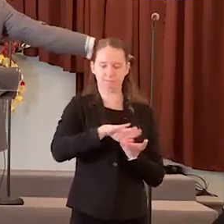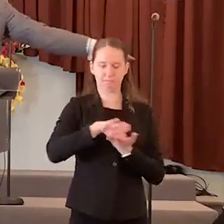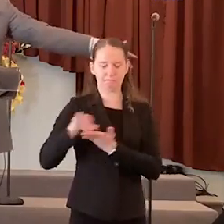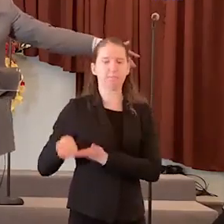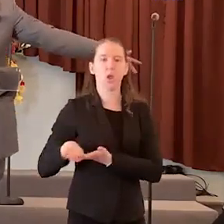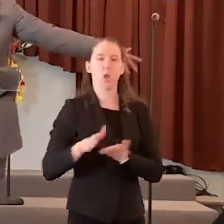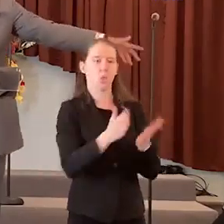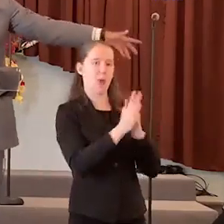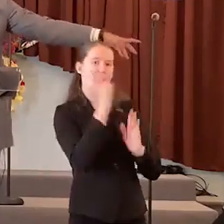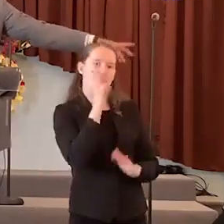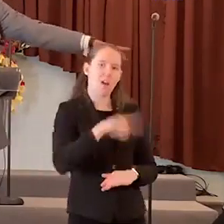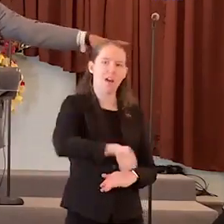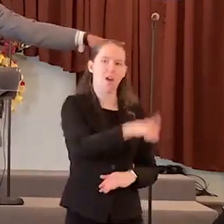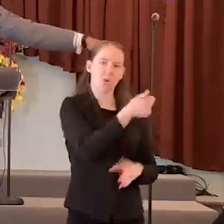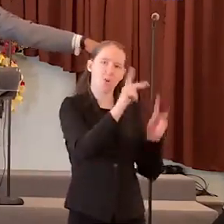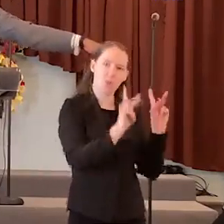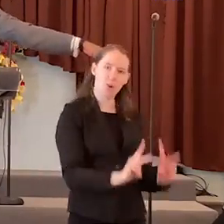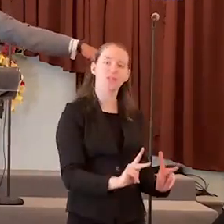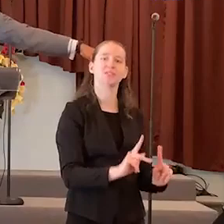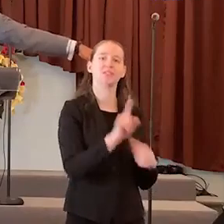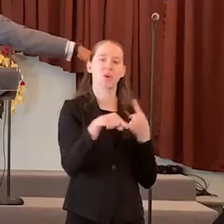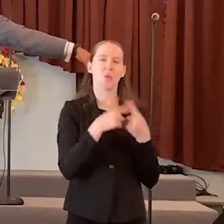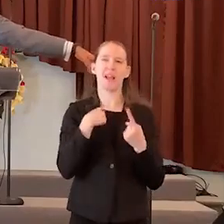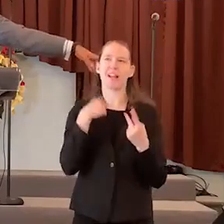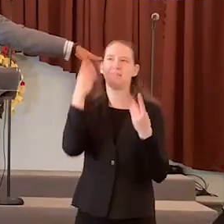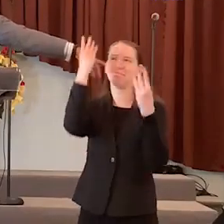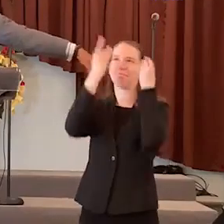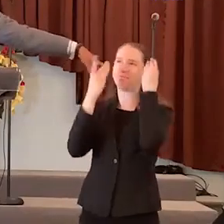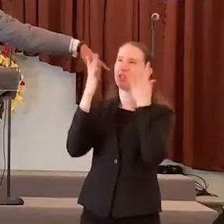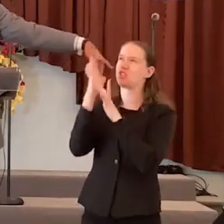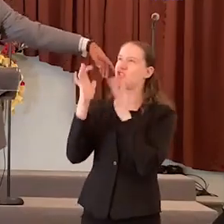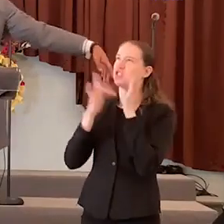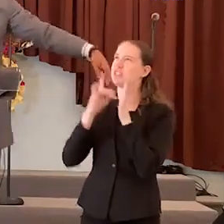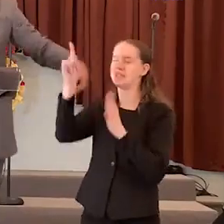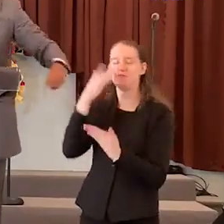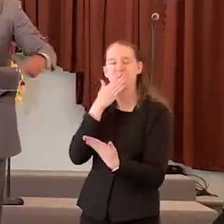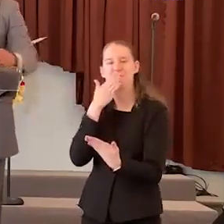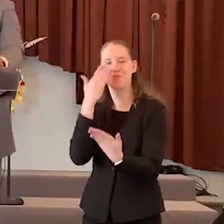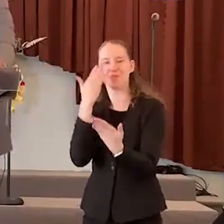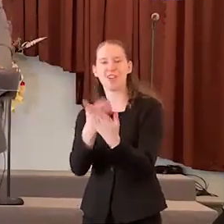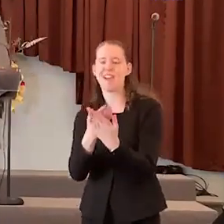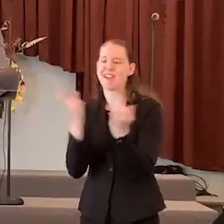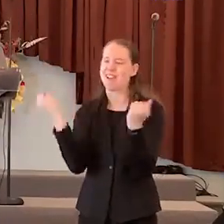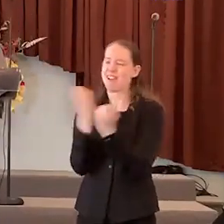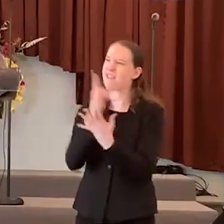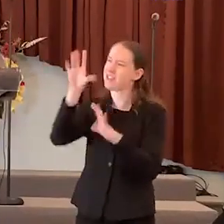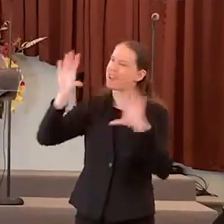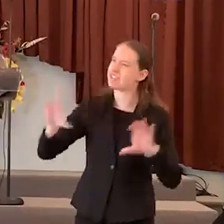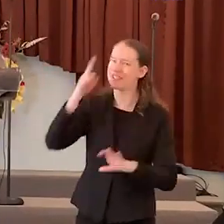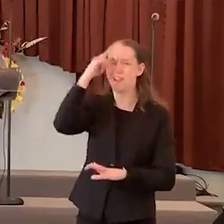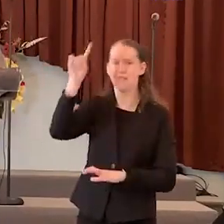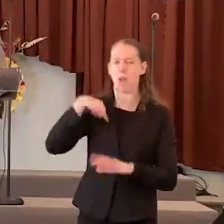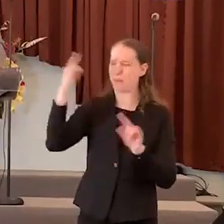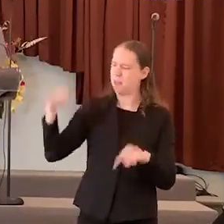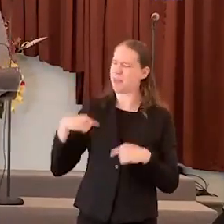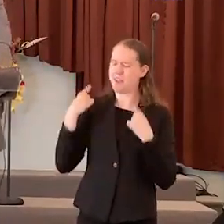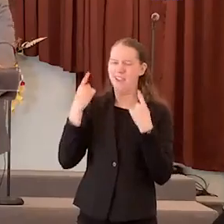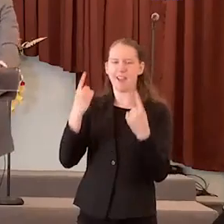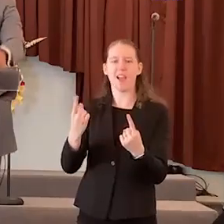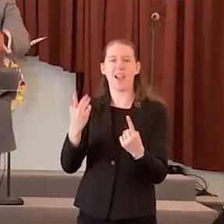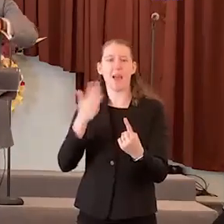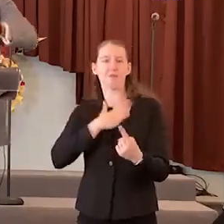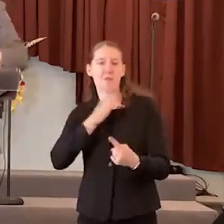for somebody else? Because when I think of the goodness of Jesus and what he's done for me and my brother